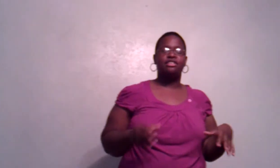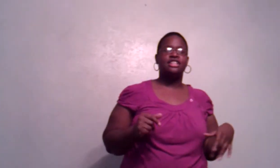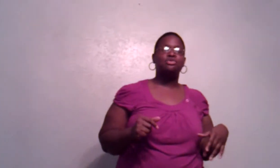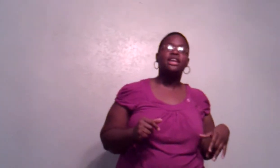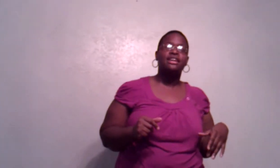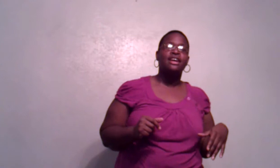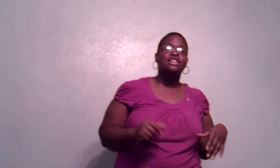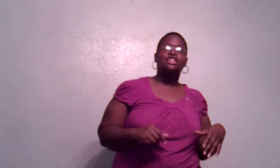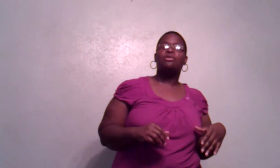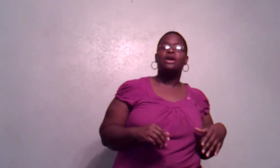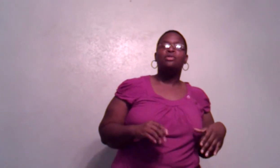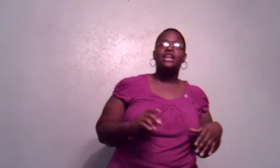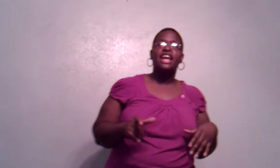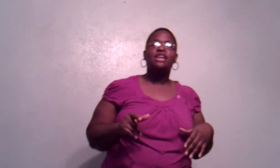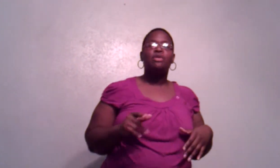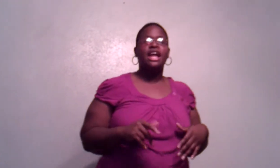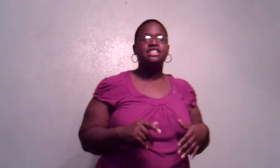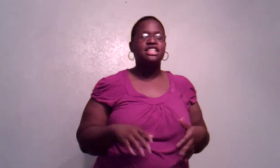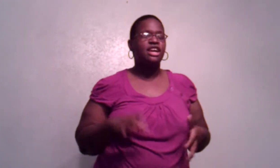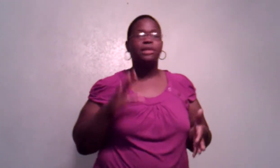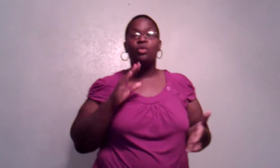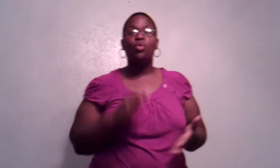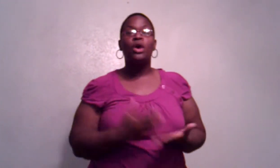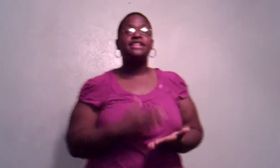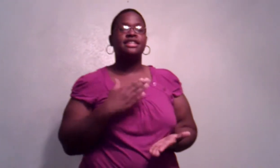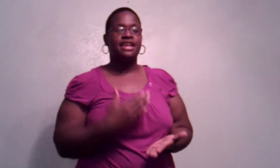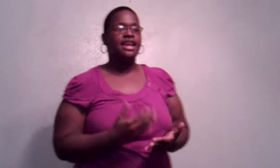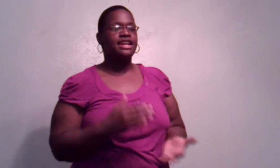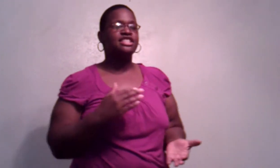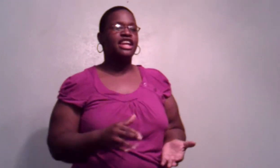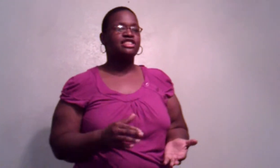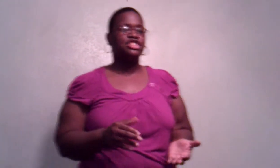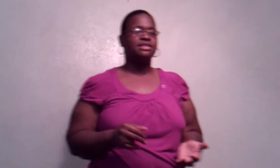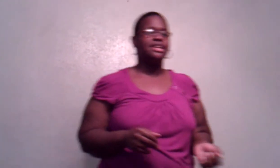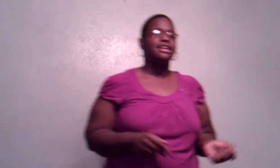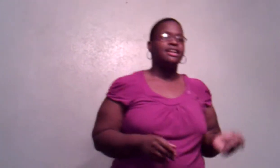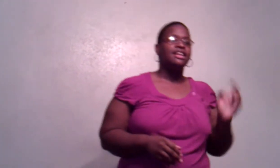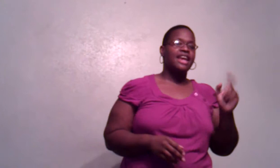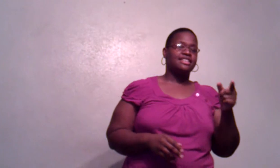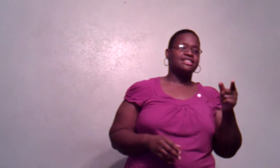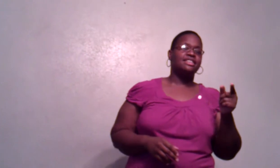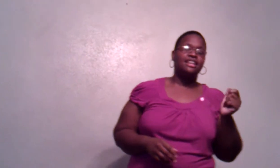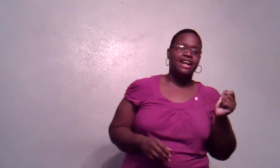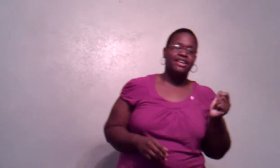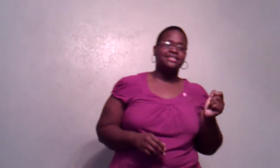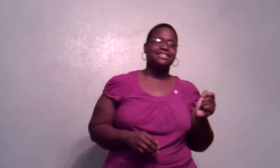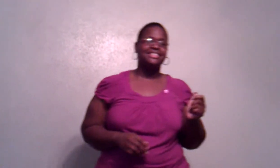this week. So, would anyone like to tell me what is energy? Yes, Alara. Energy